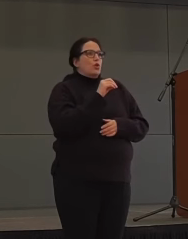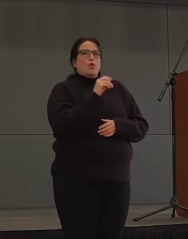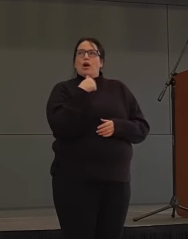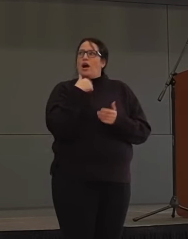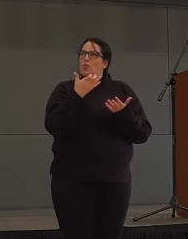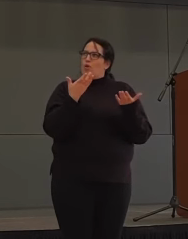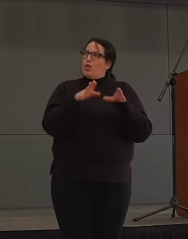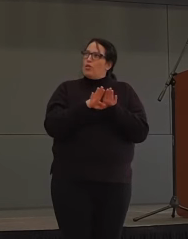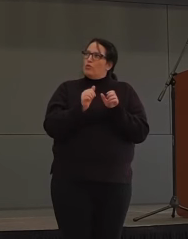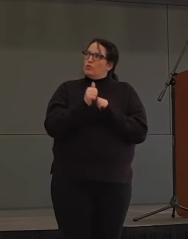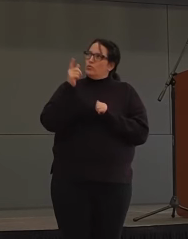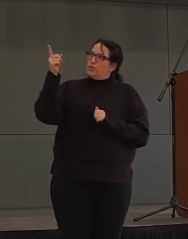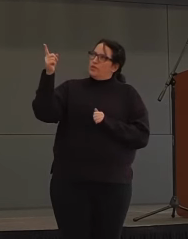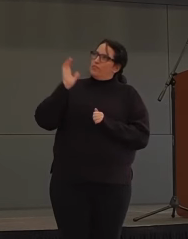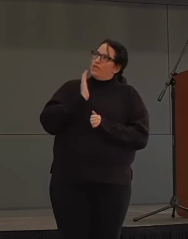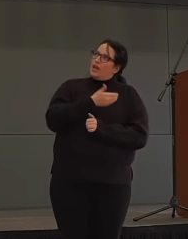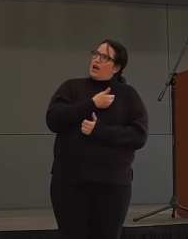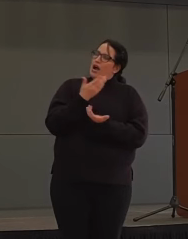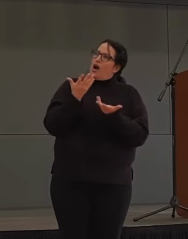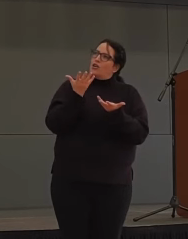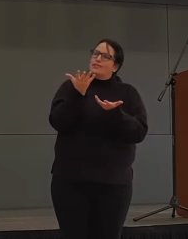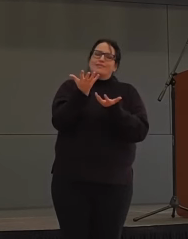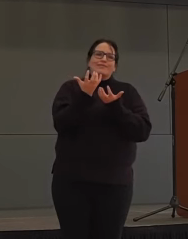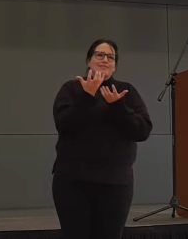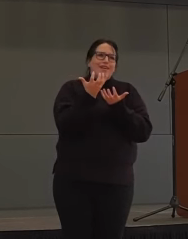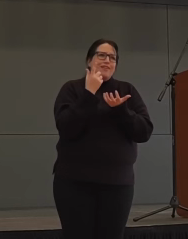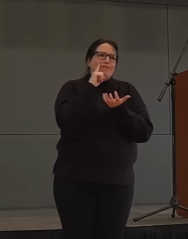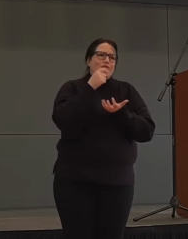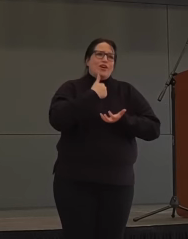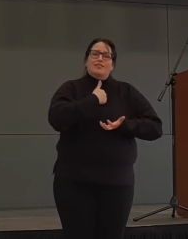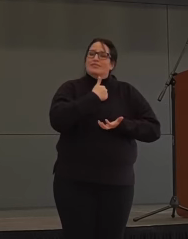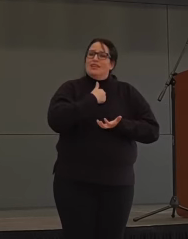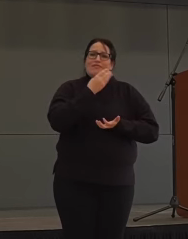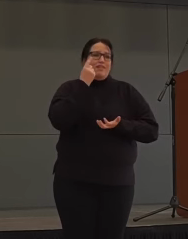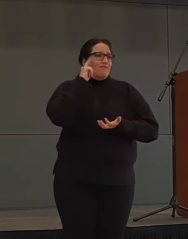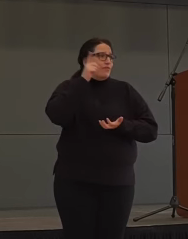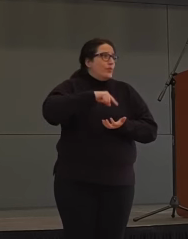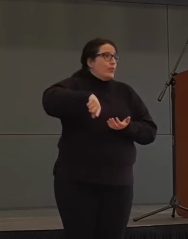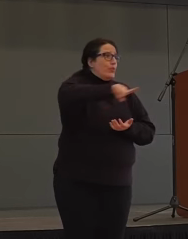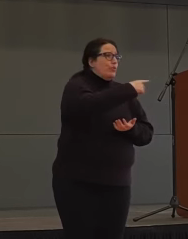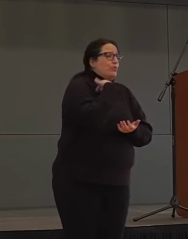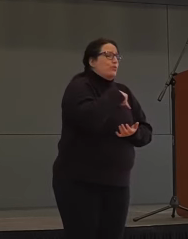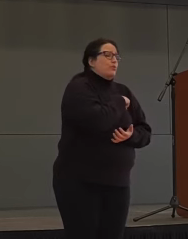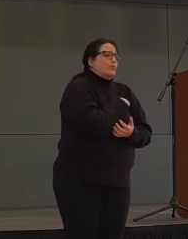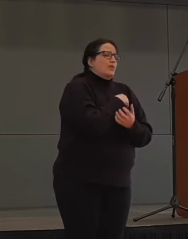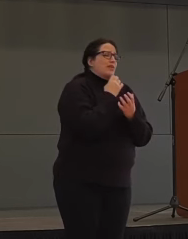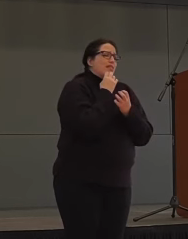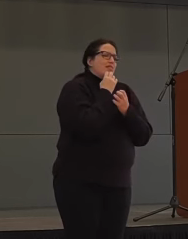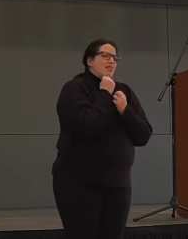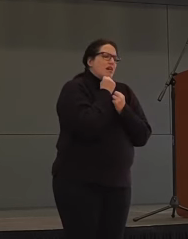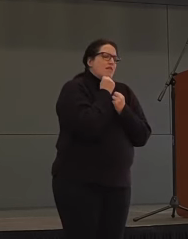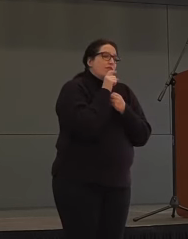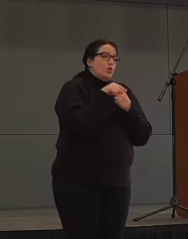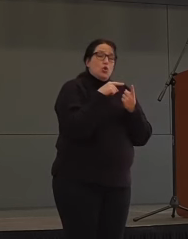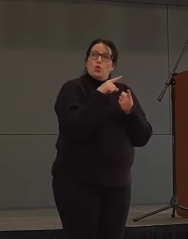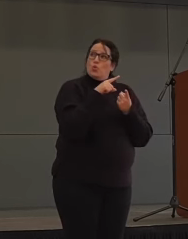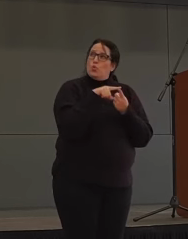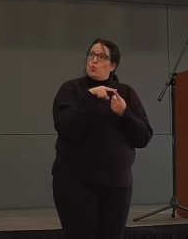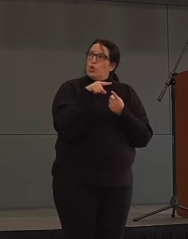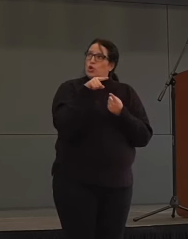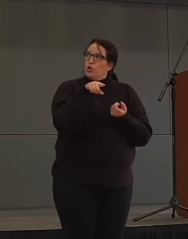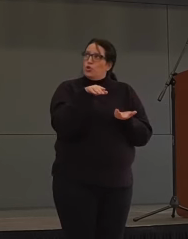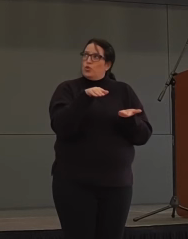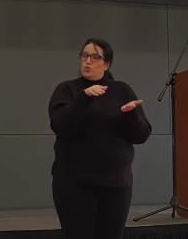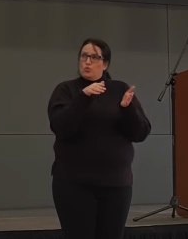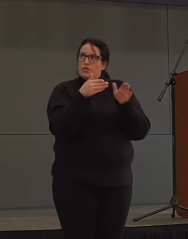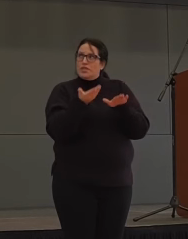love. When you come to die, may it be after a long life. May you be